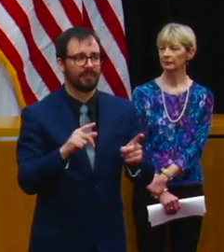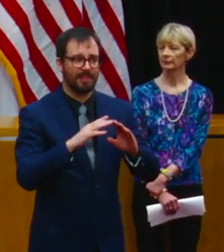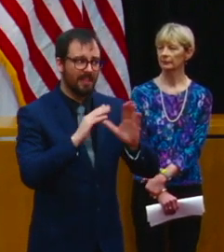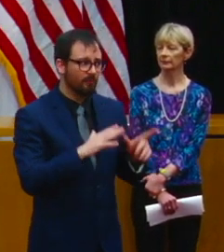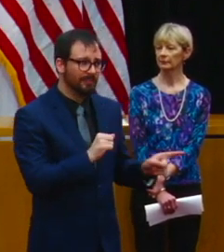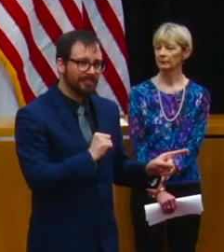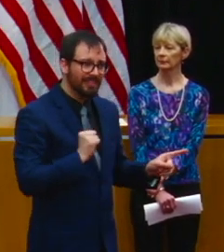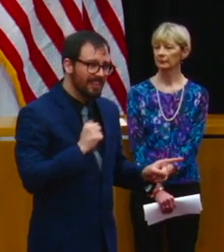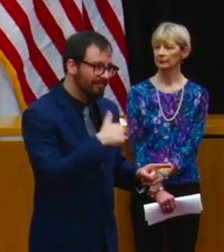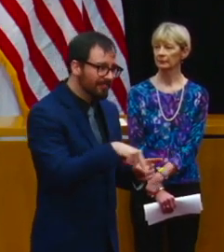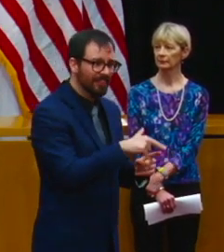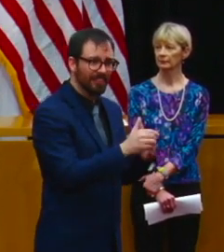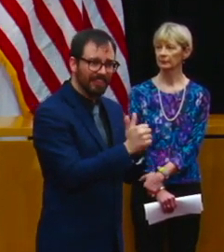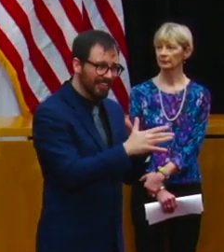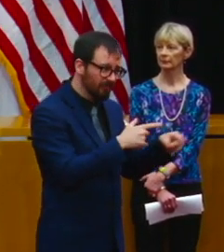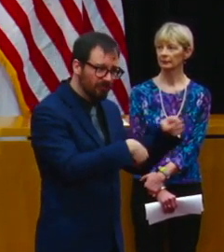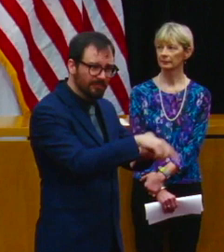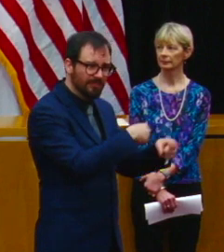enacted.